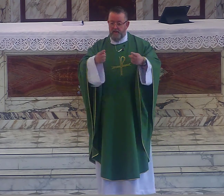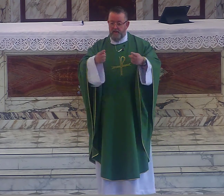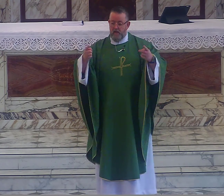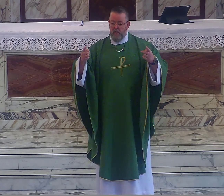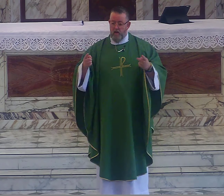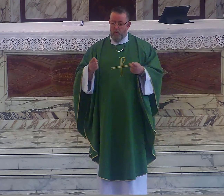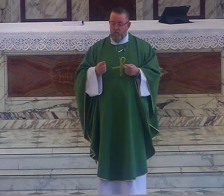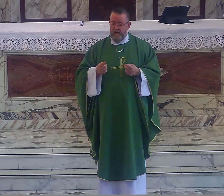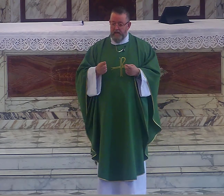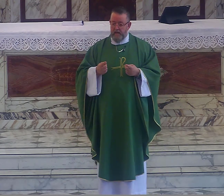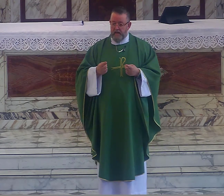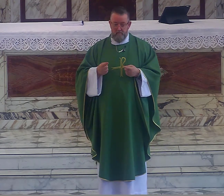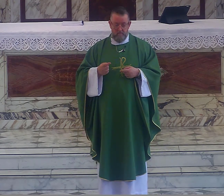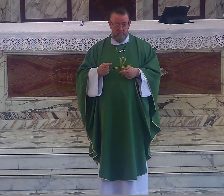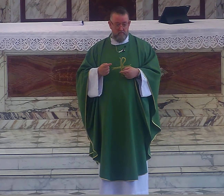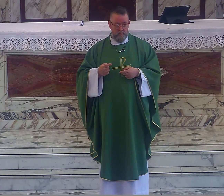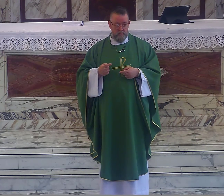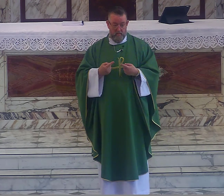that